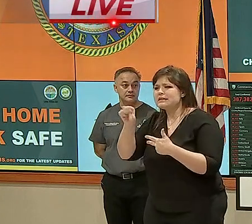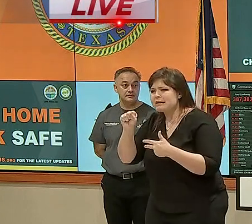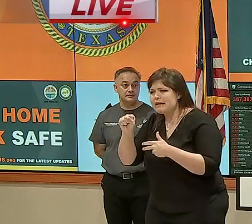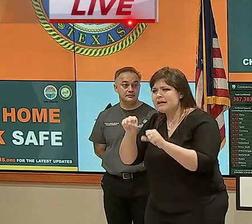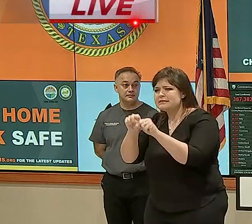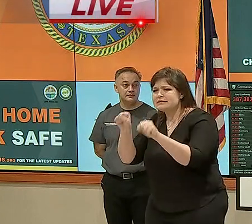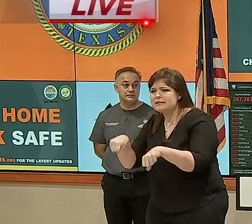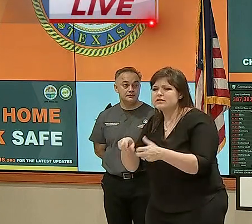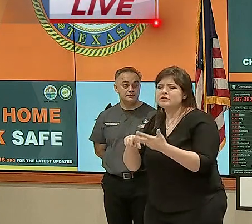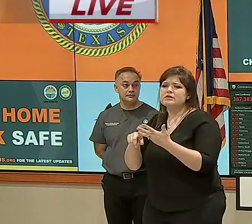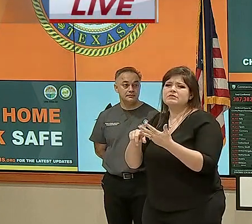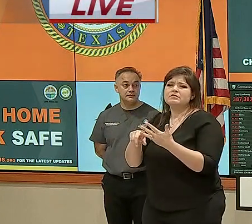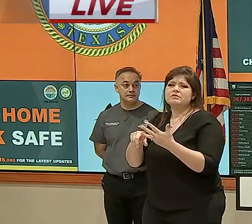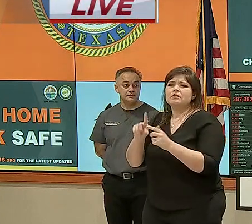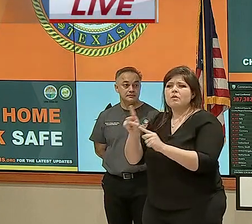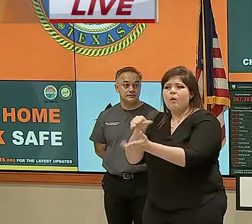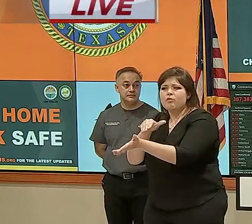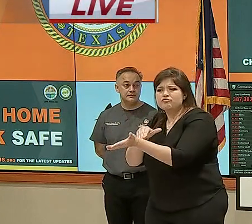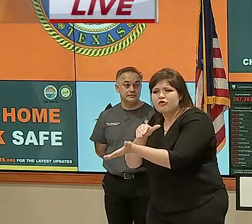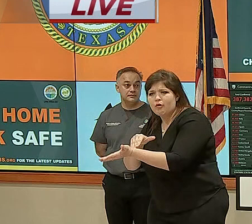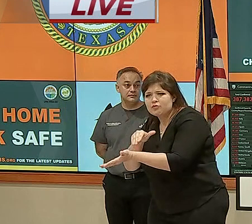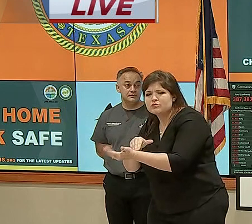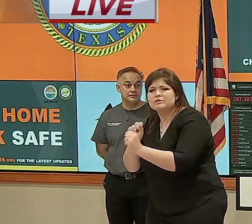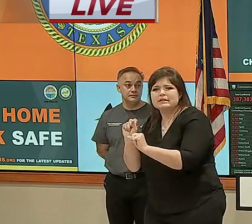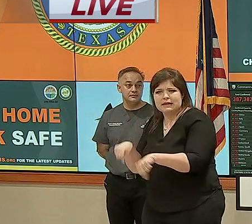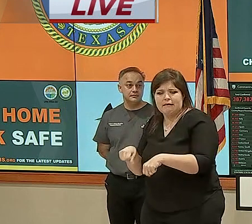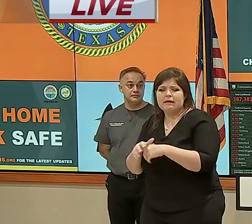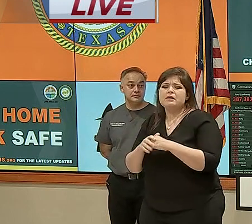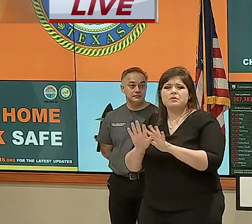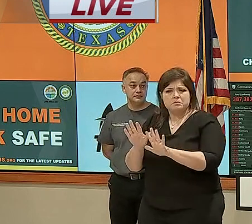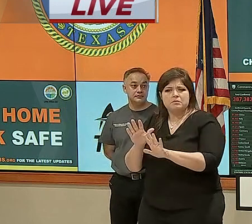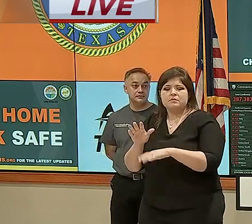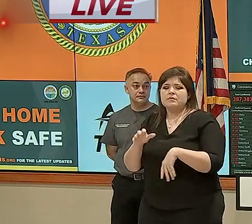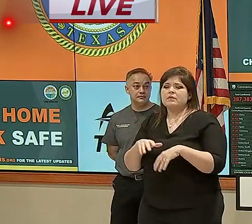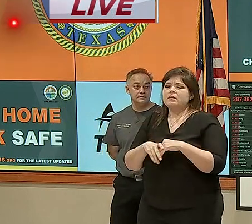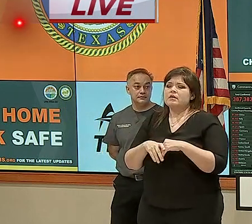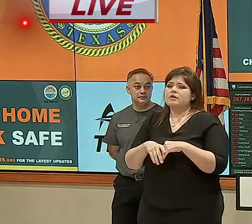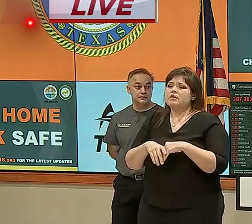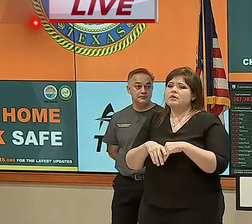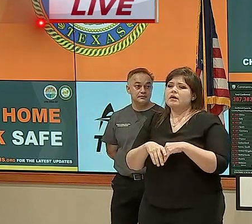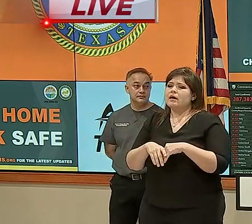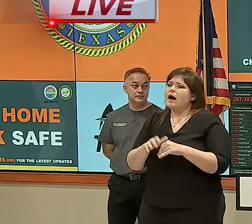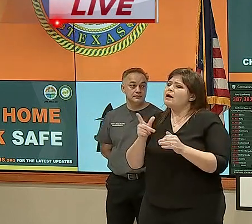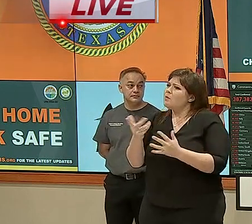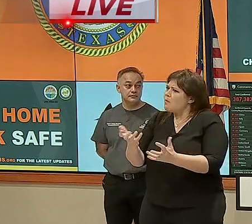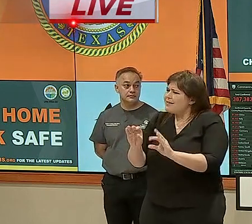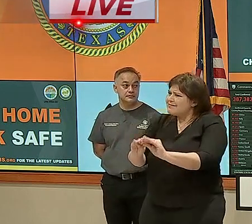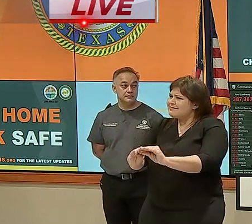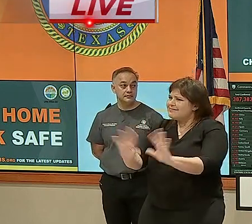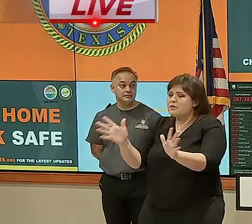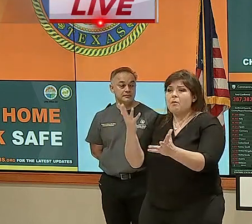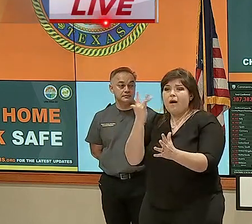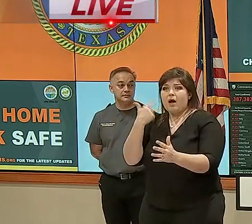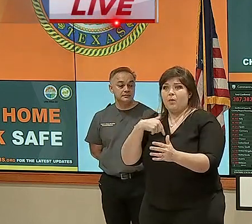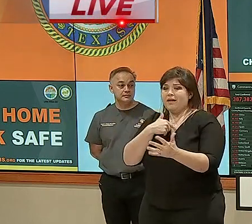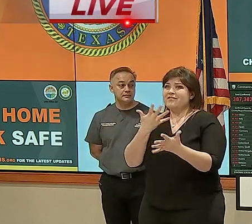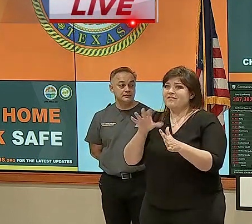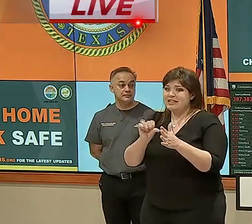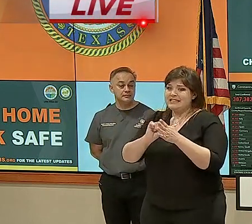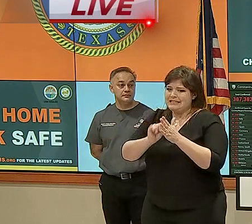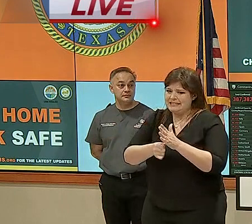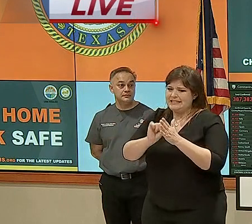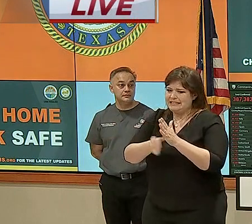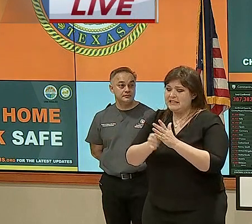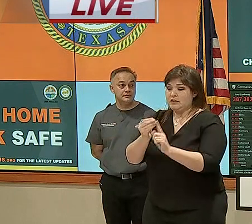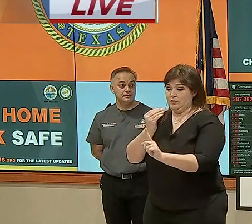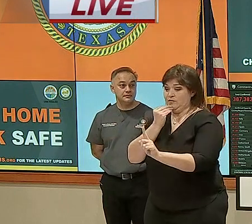medical treatment, seek medical treatment. And I want to be very clear on this because we've said over and over again that the